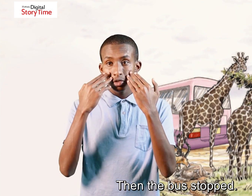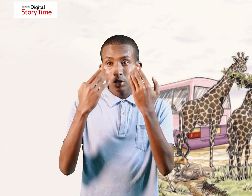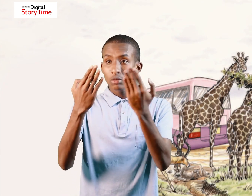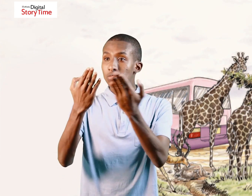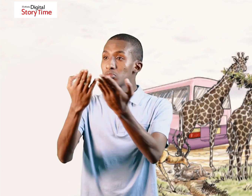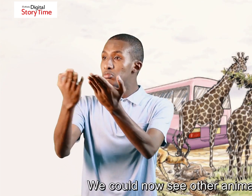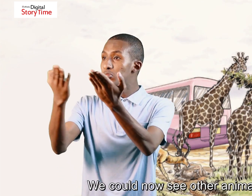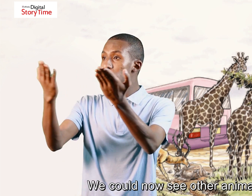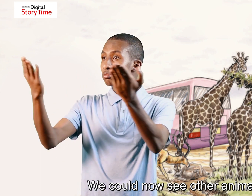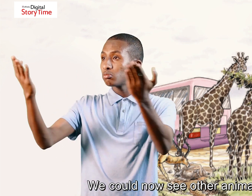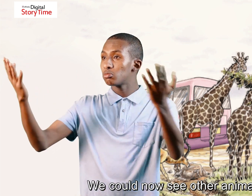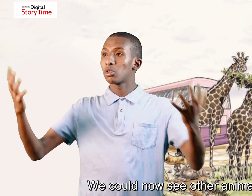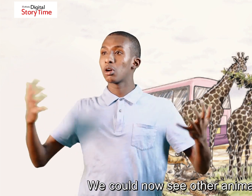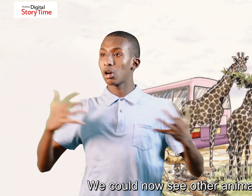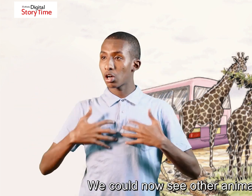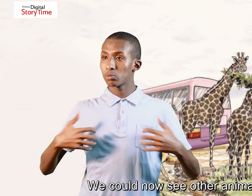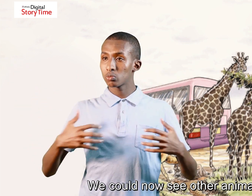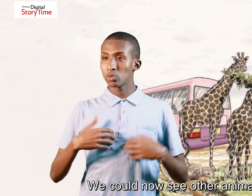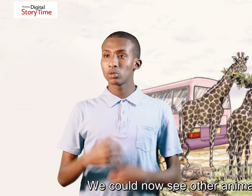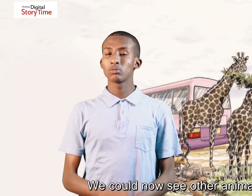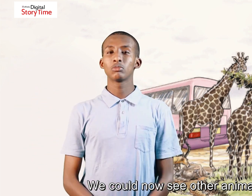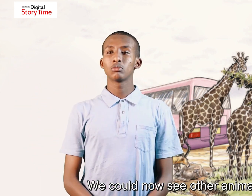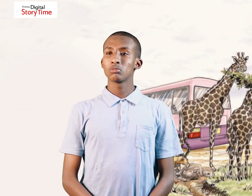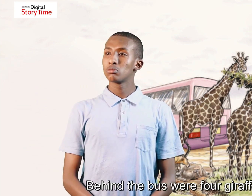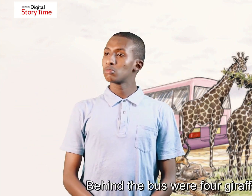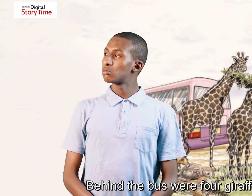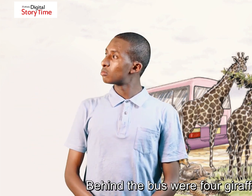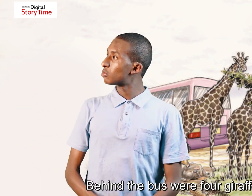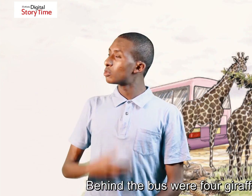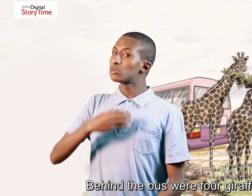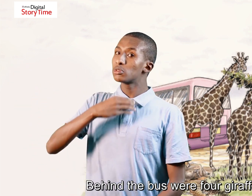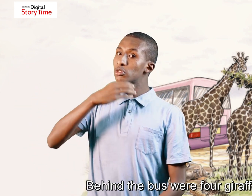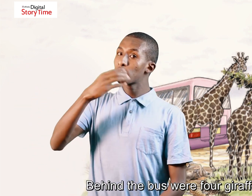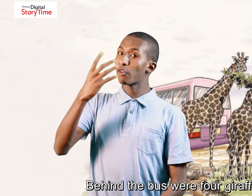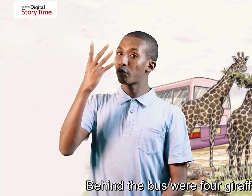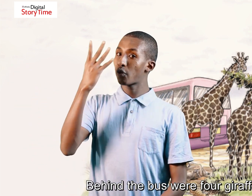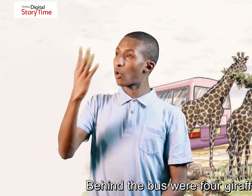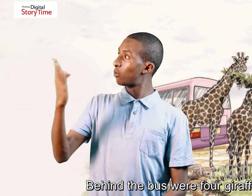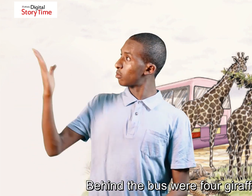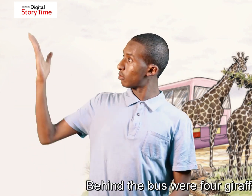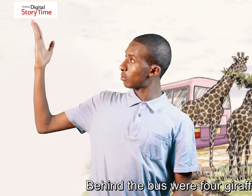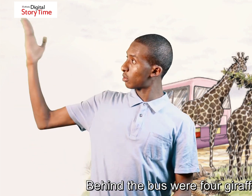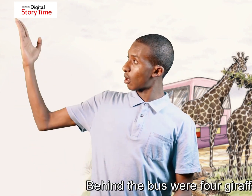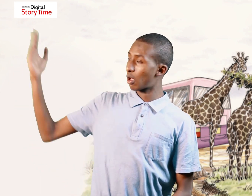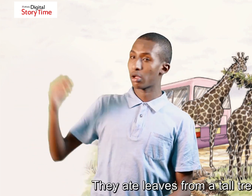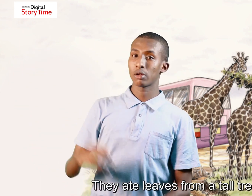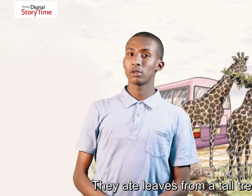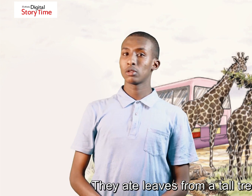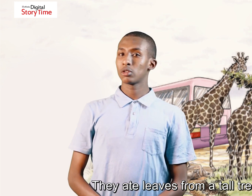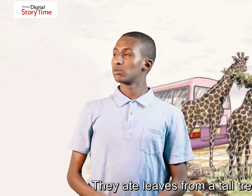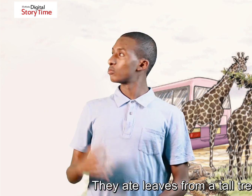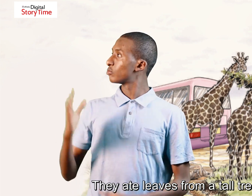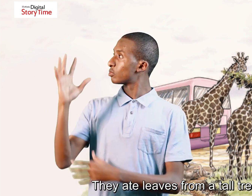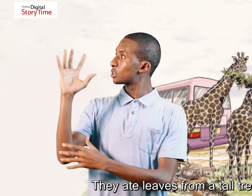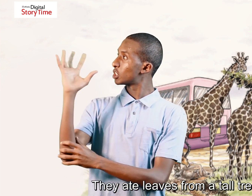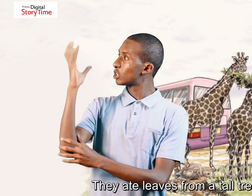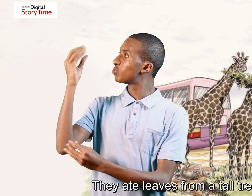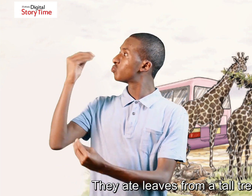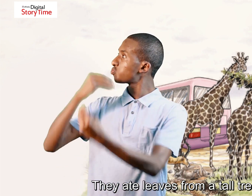We could now see other animals. Behind the bus were 4 giraffes. They ate leaves